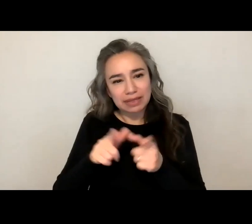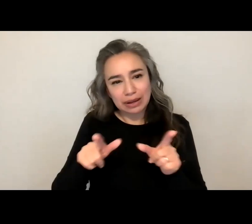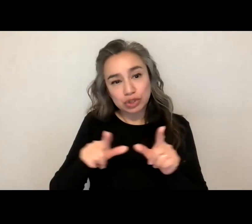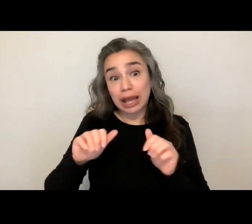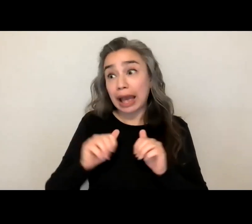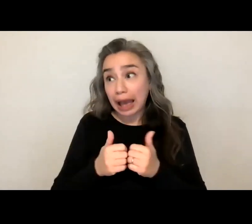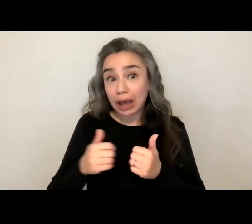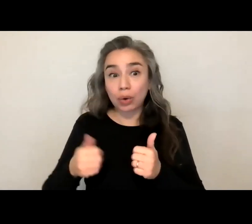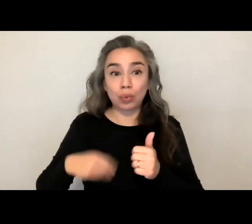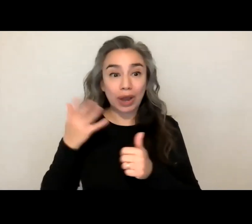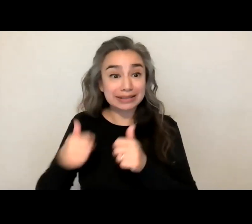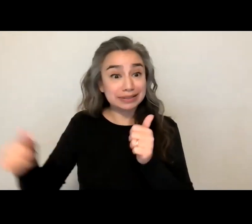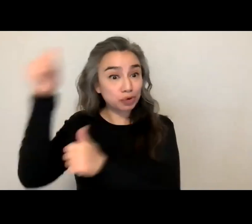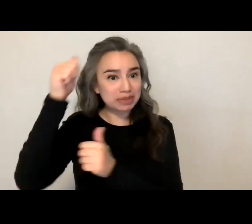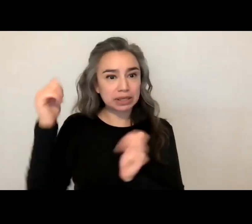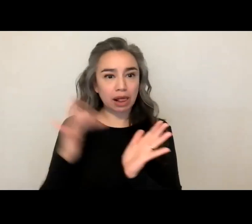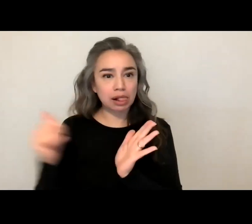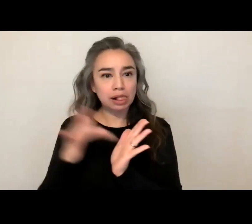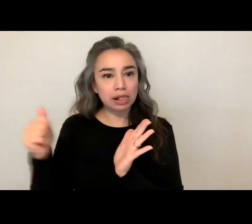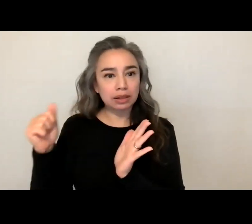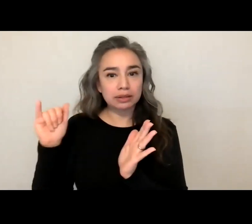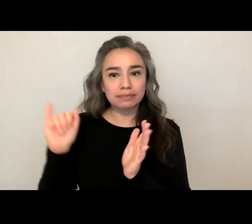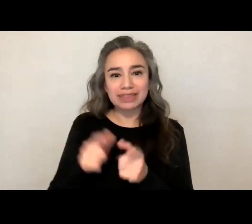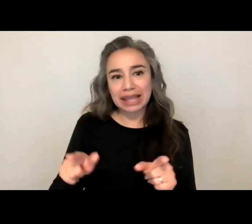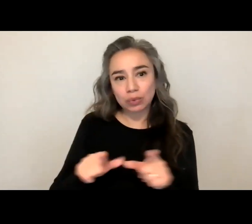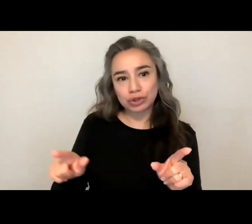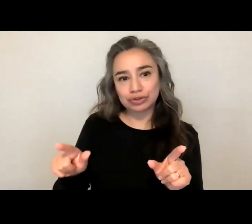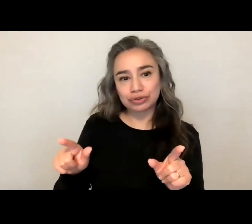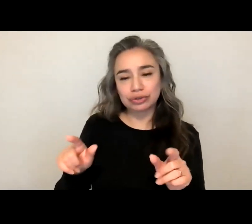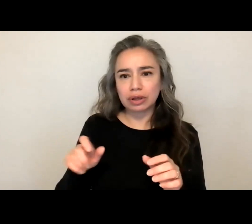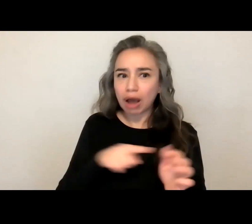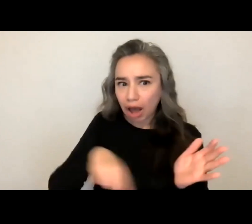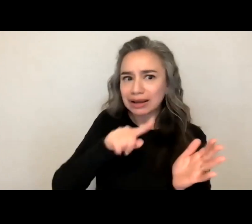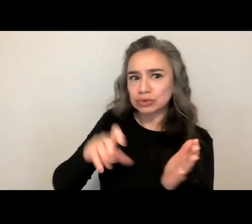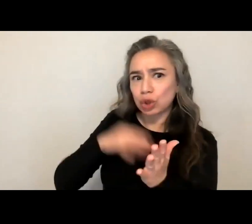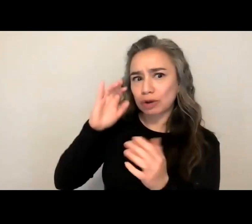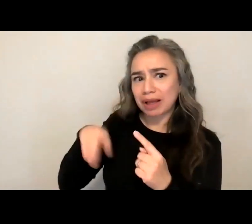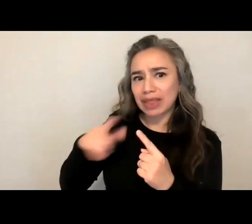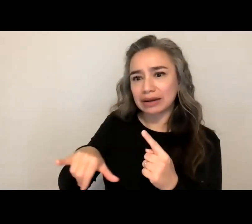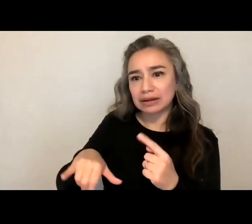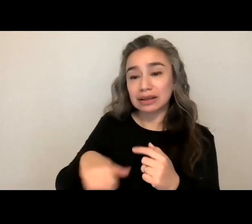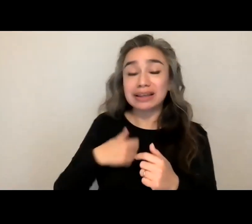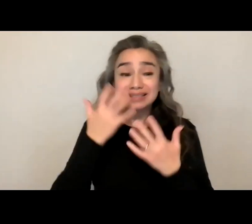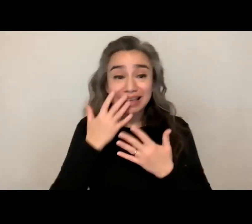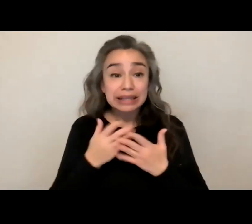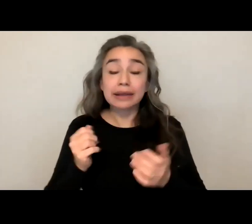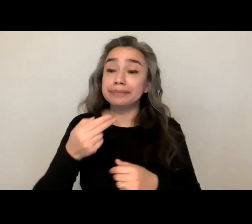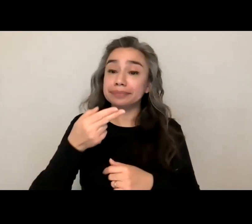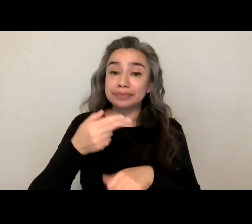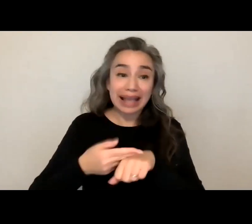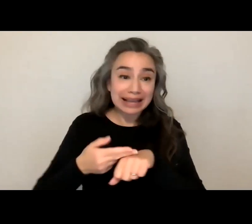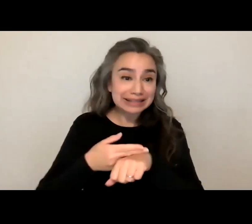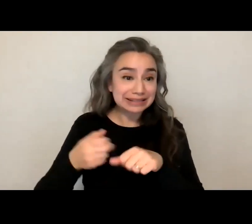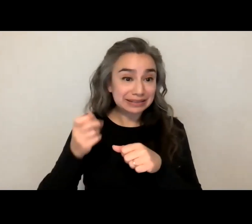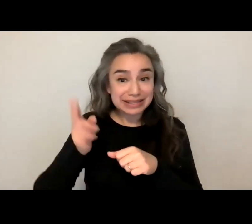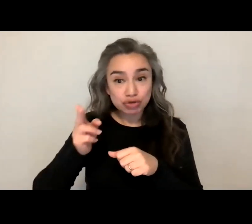white supremacy. And the sad part is that as a Haitian, Haiti has such a beautiful history of independence and revolution, but